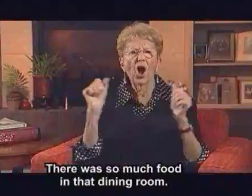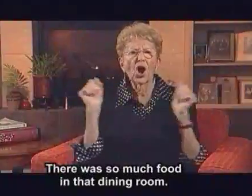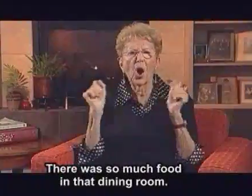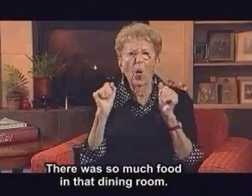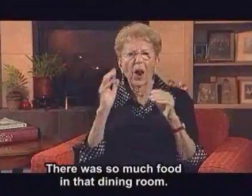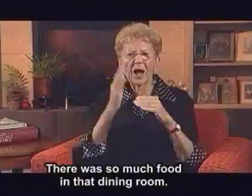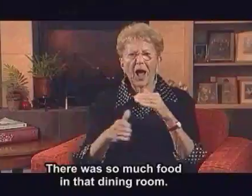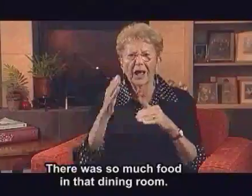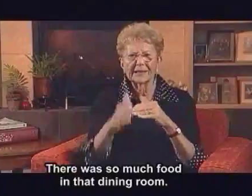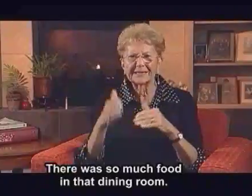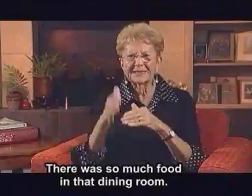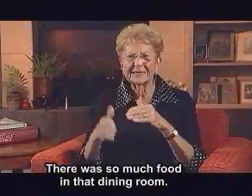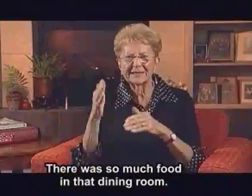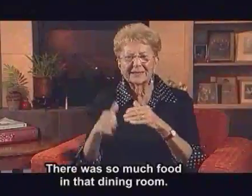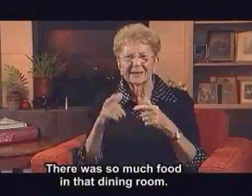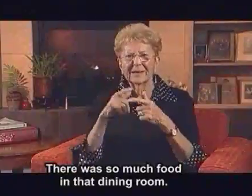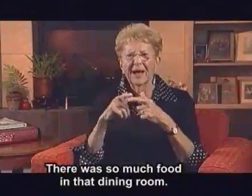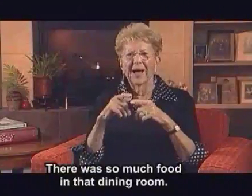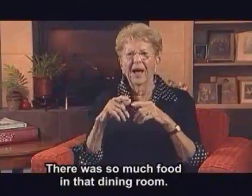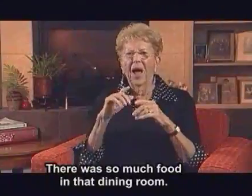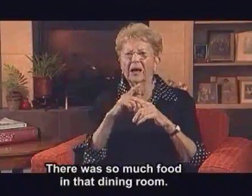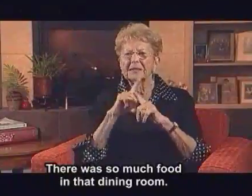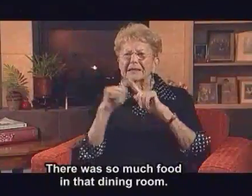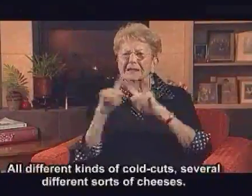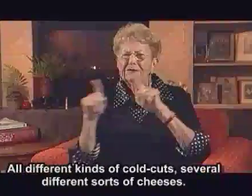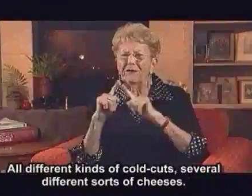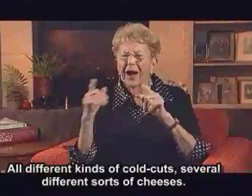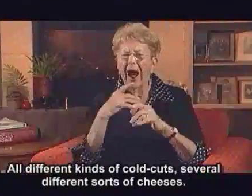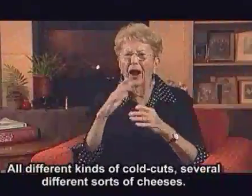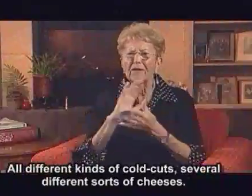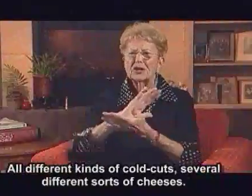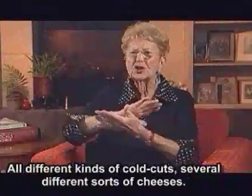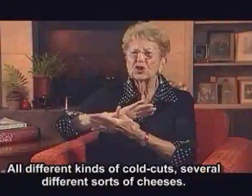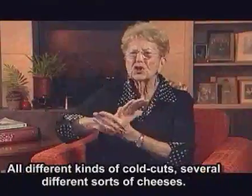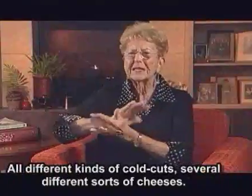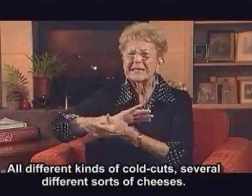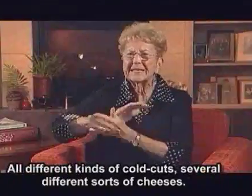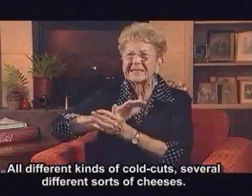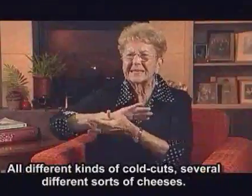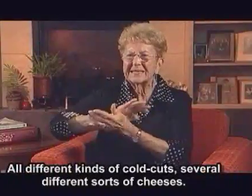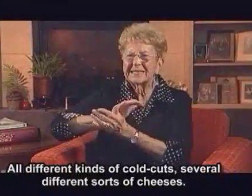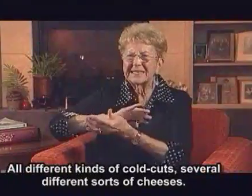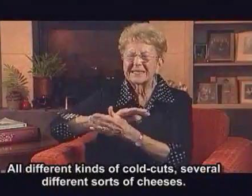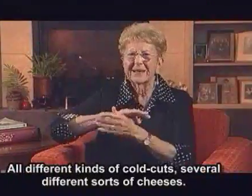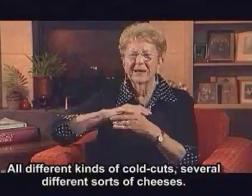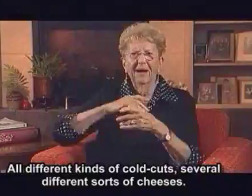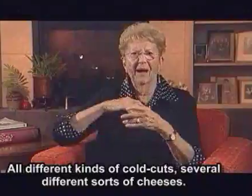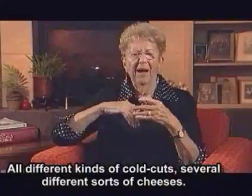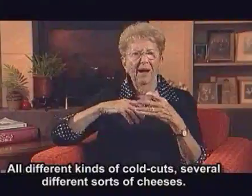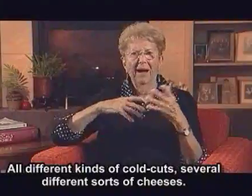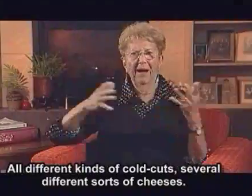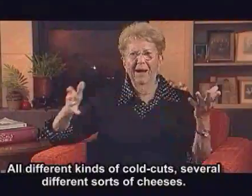There was so much food in that dining room, all different kinds of cold cuts, several different sorts of